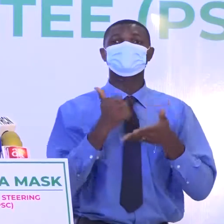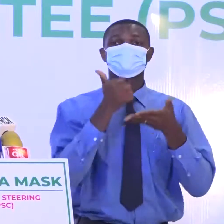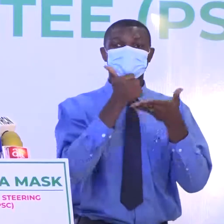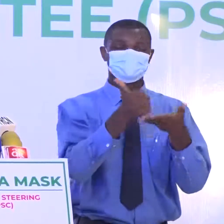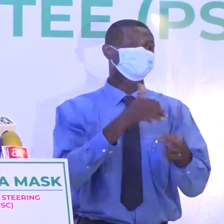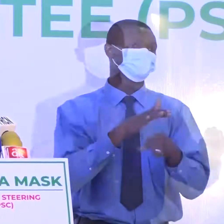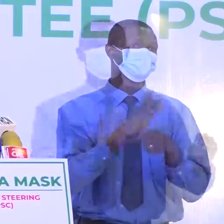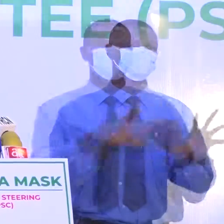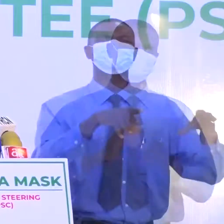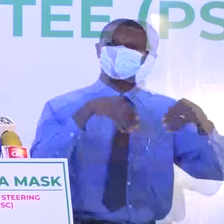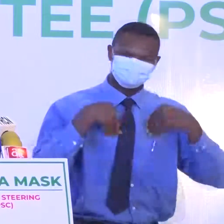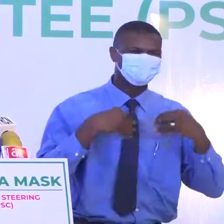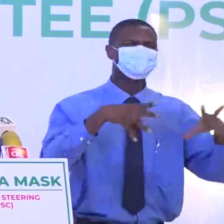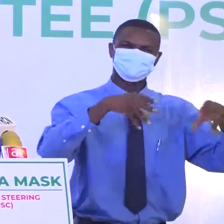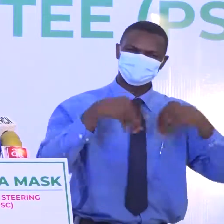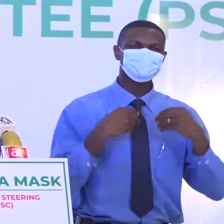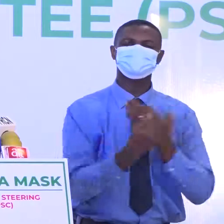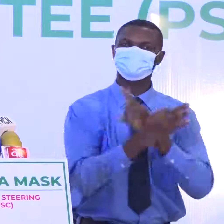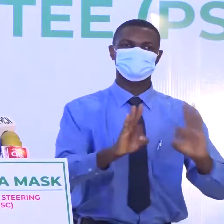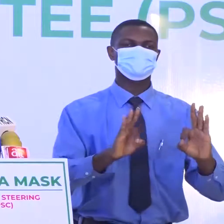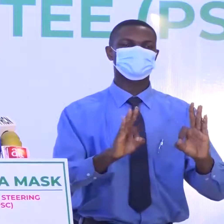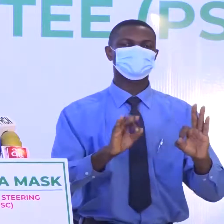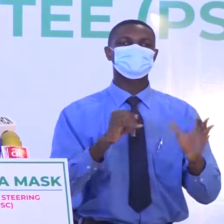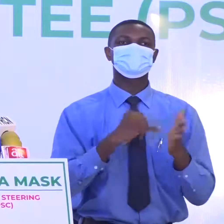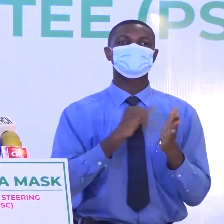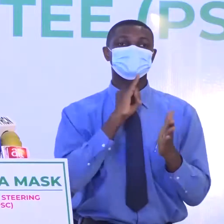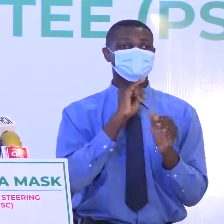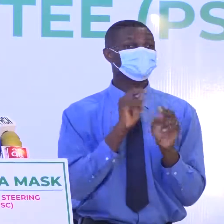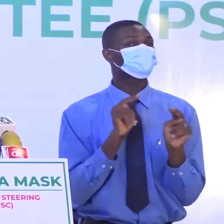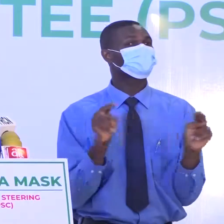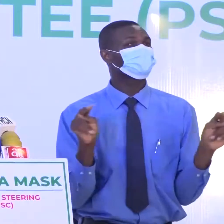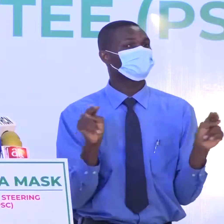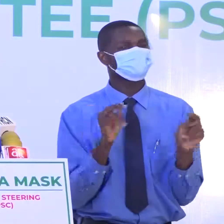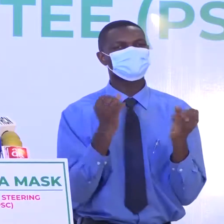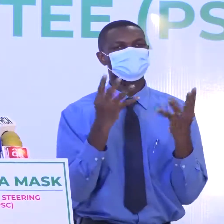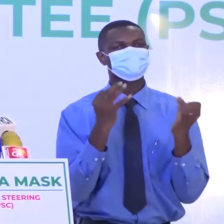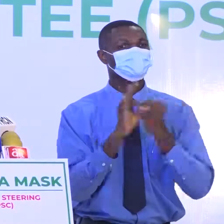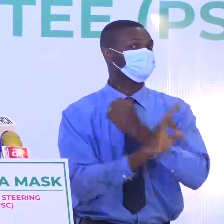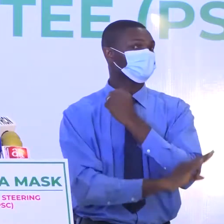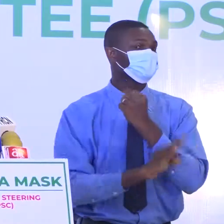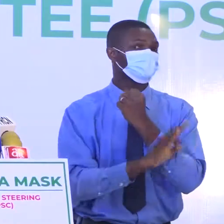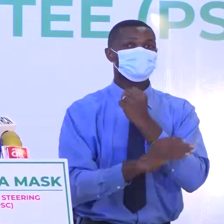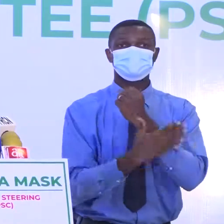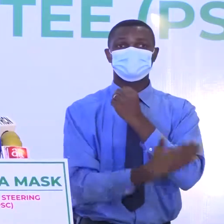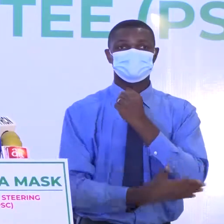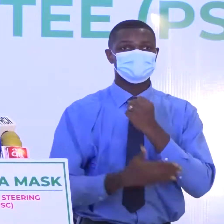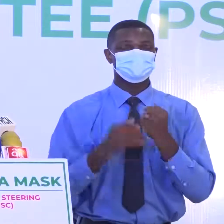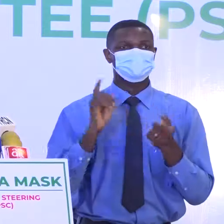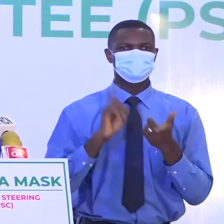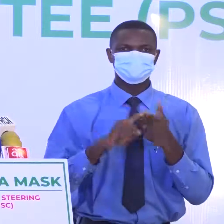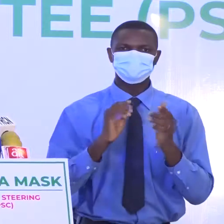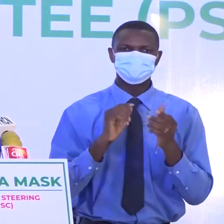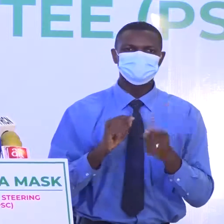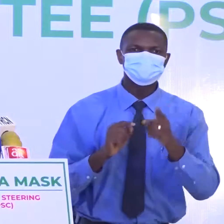against infection. It is commonplace in many foreign countries now to ask for proof